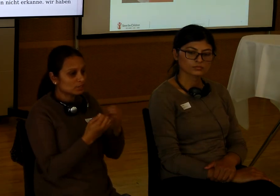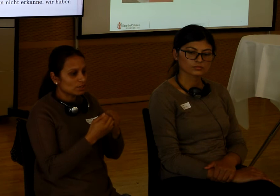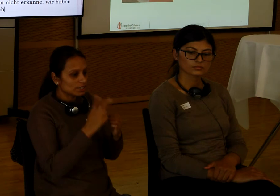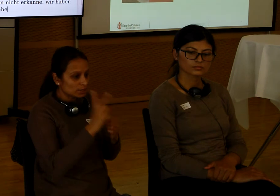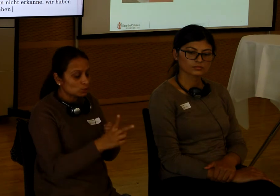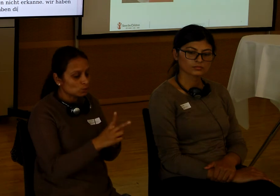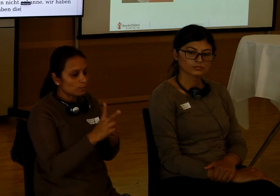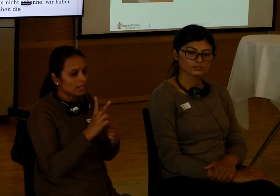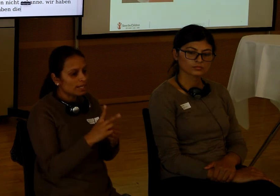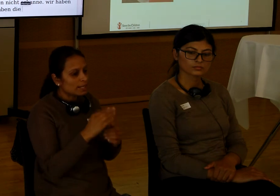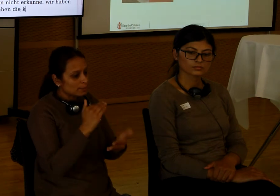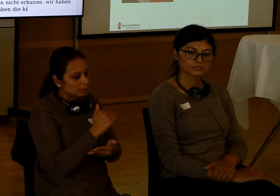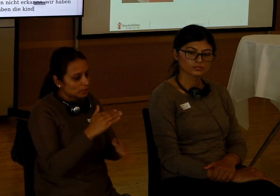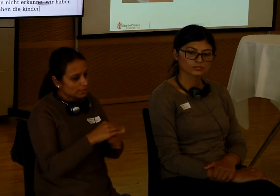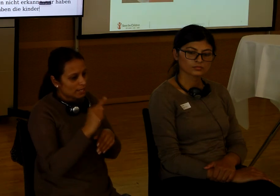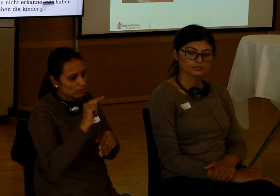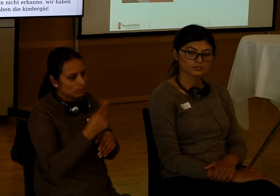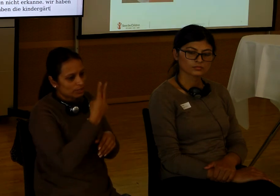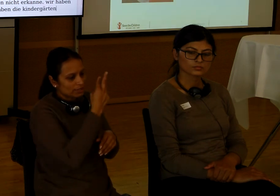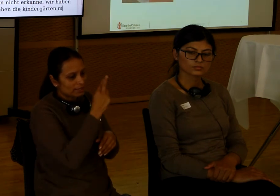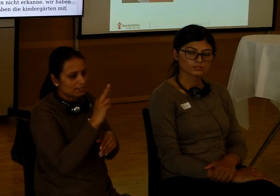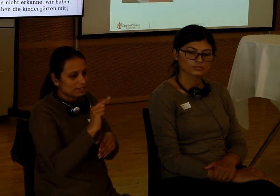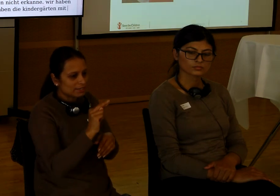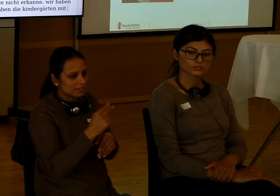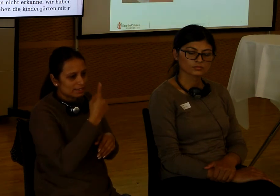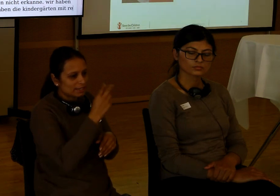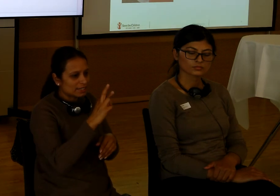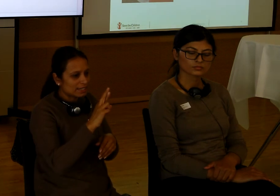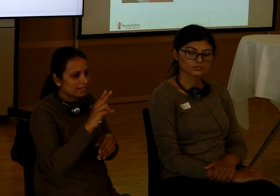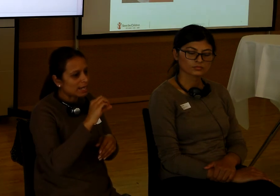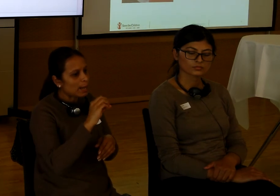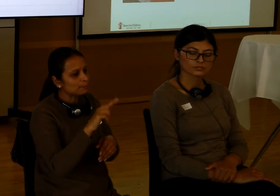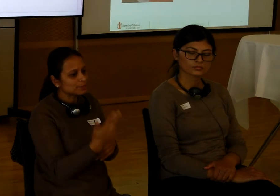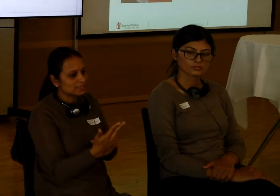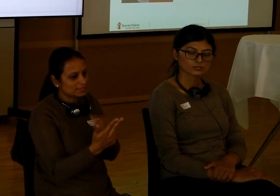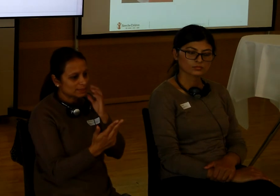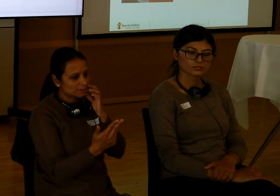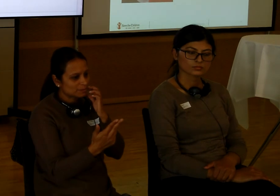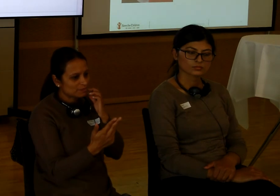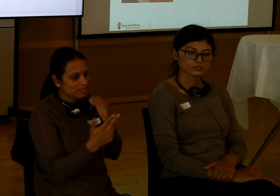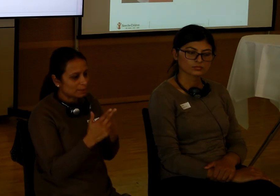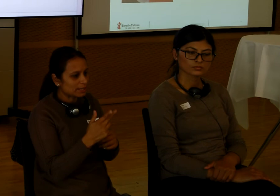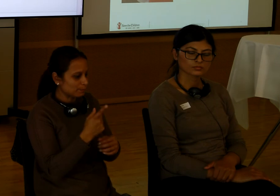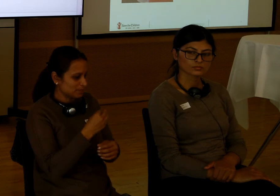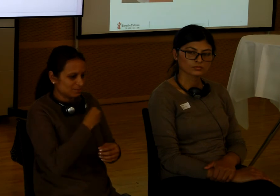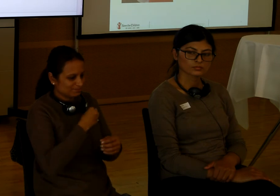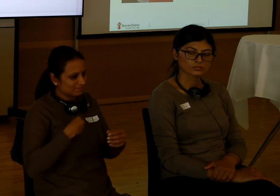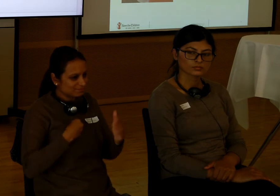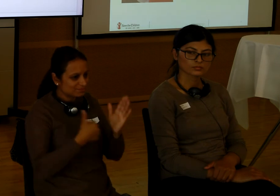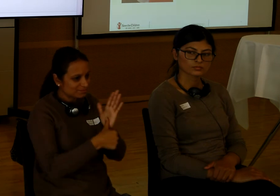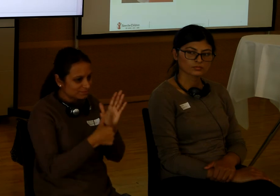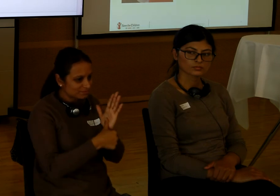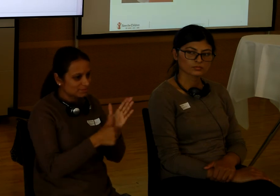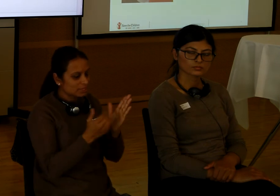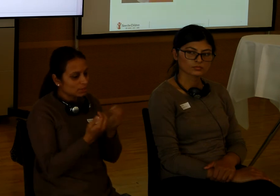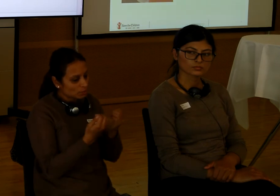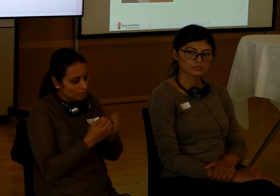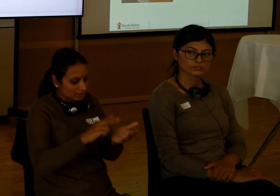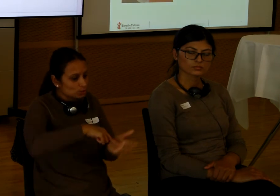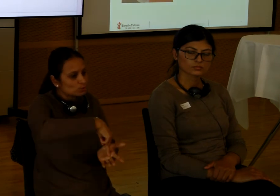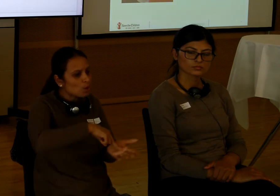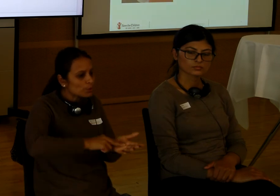after kindergarten individually or in groups, and the therapists could thereby exchange much more easily